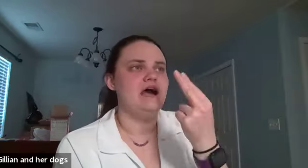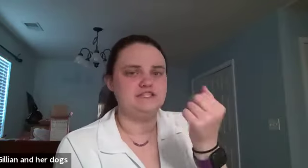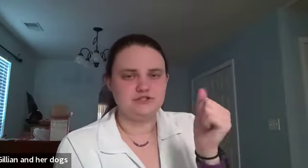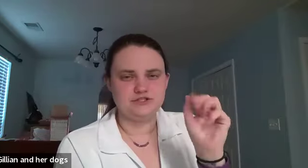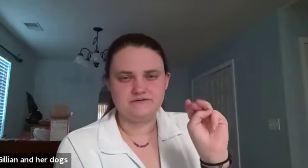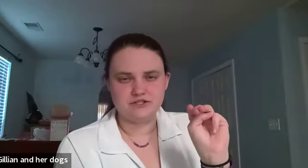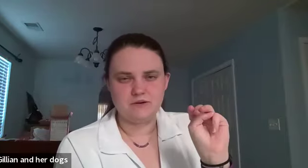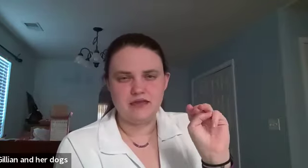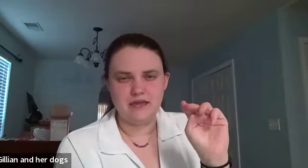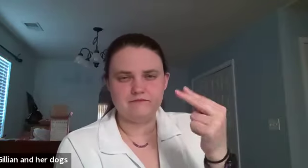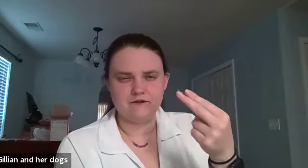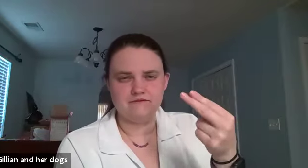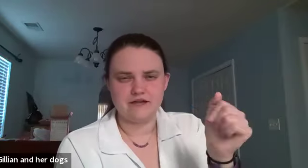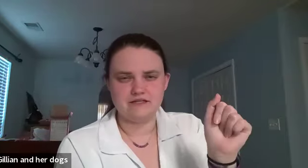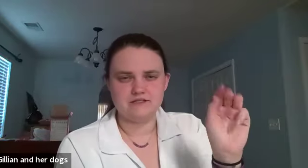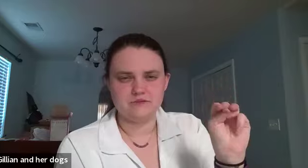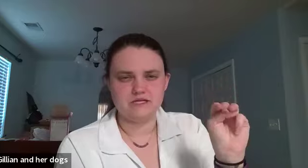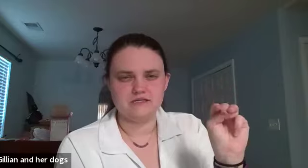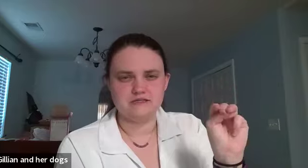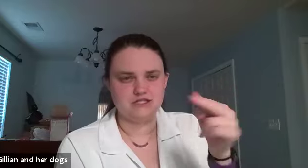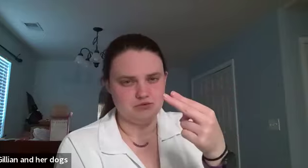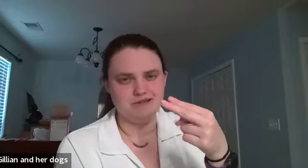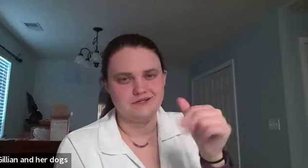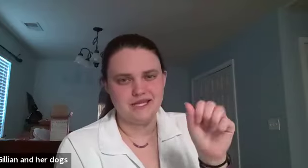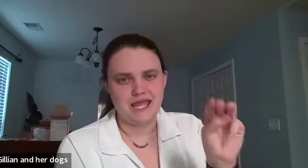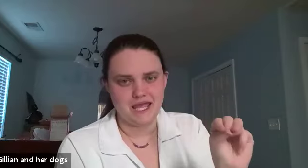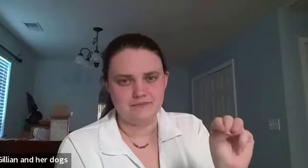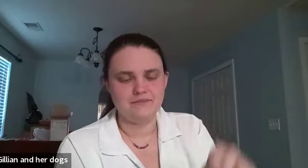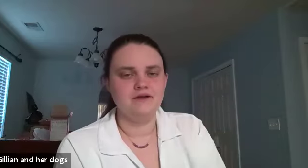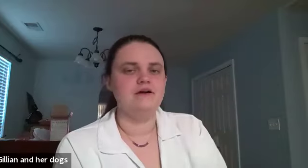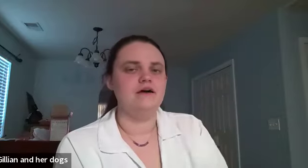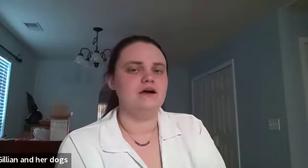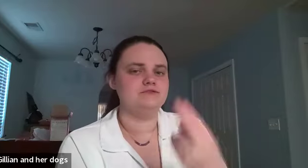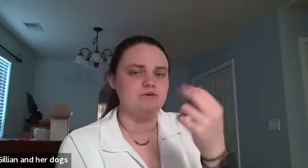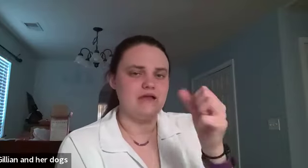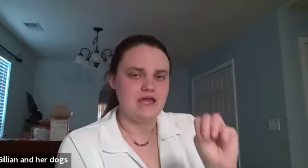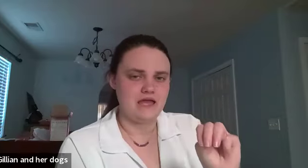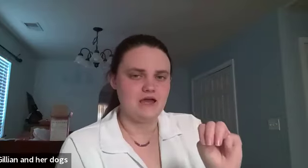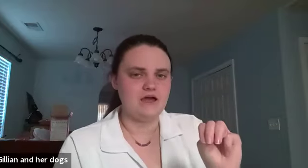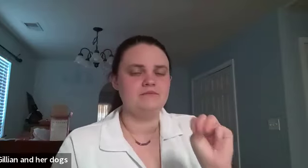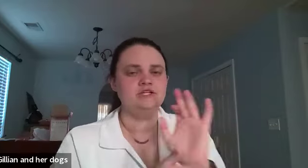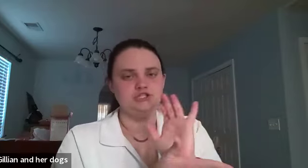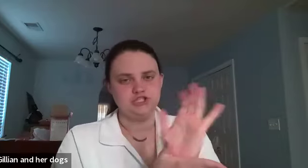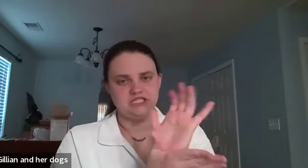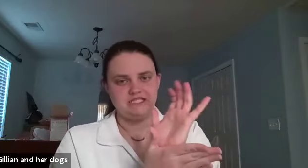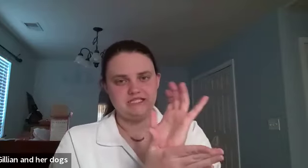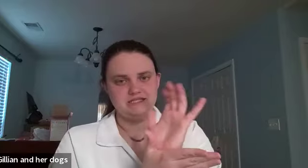I do usually fingerspell ham very fast because it's three letters, ham. So ham,